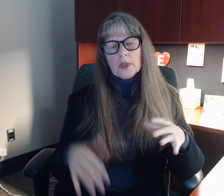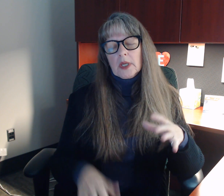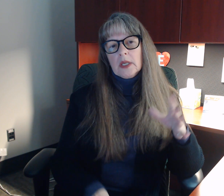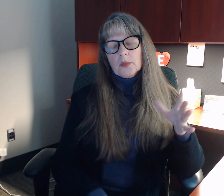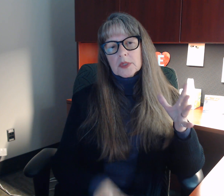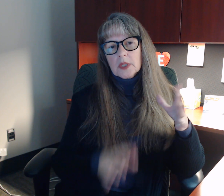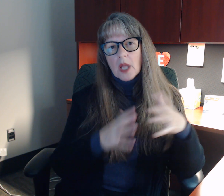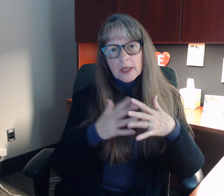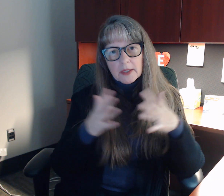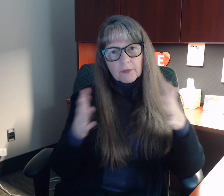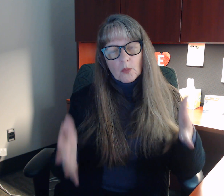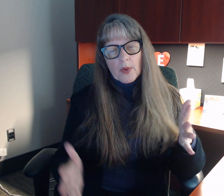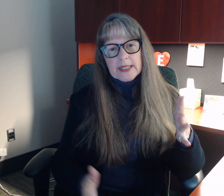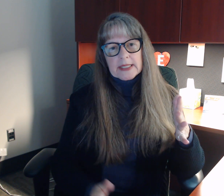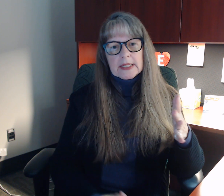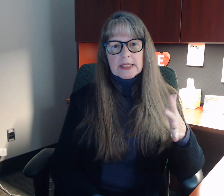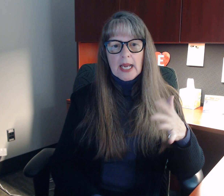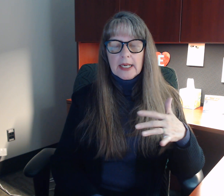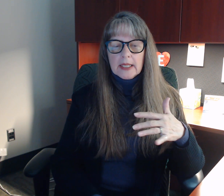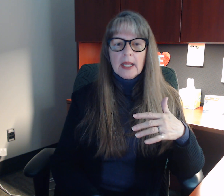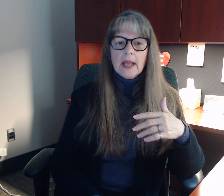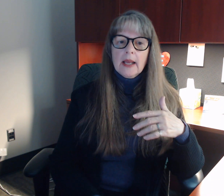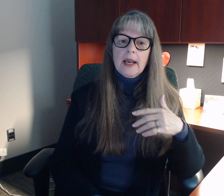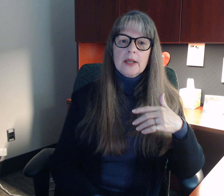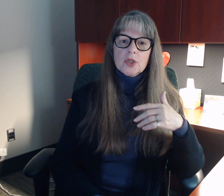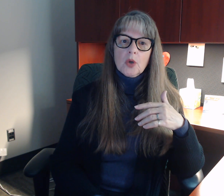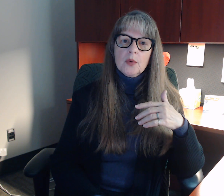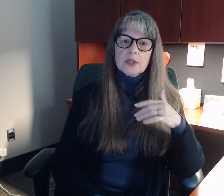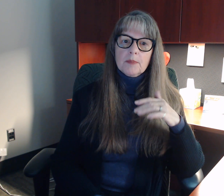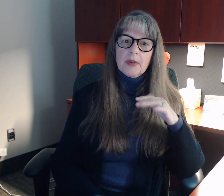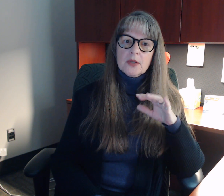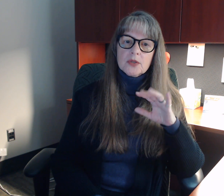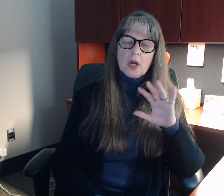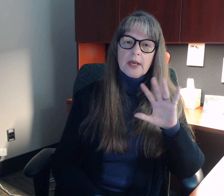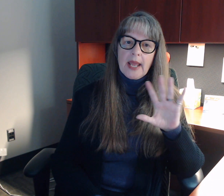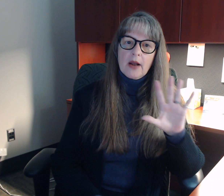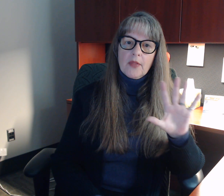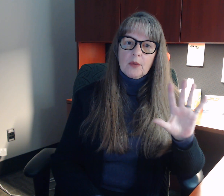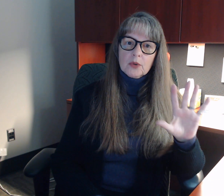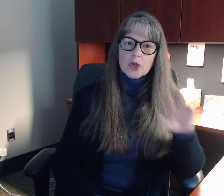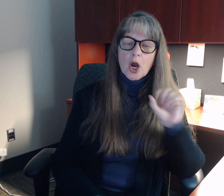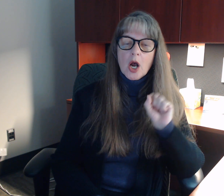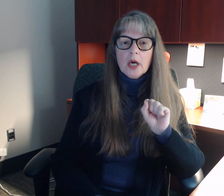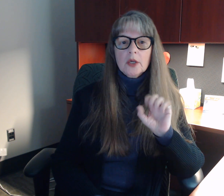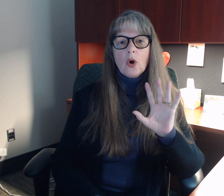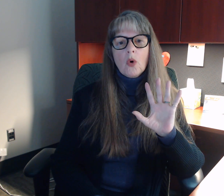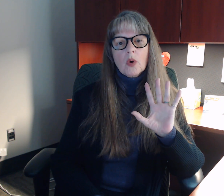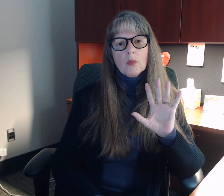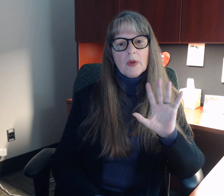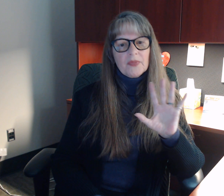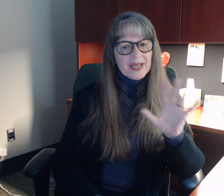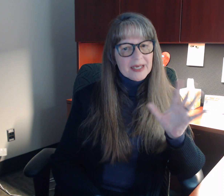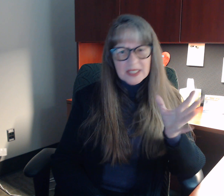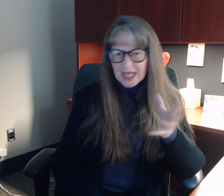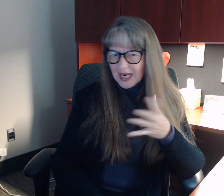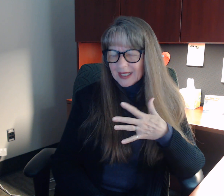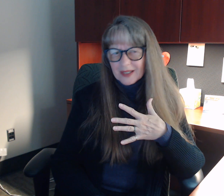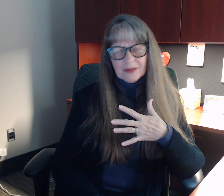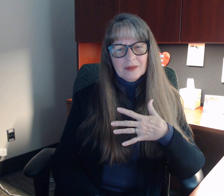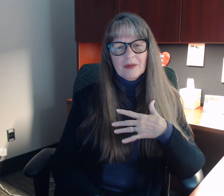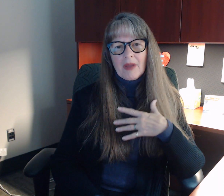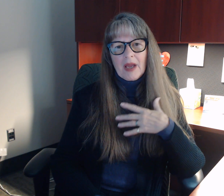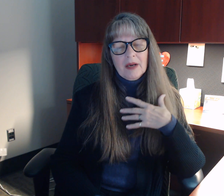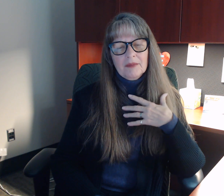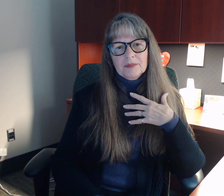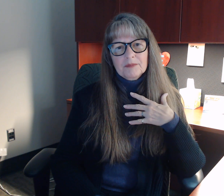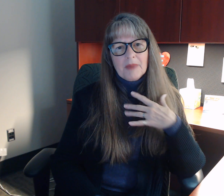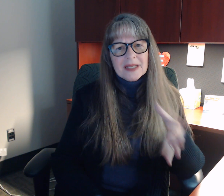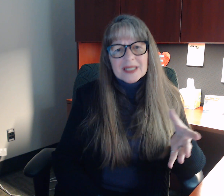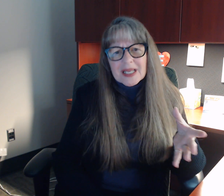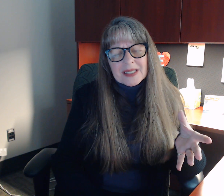was a lot of different ways to sign it. And so it depends on how they were taught or what they decided made sense to